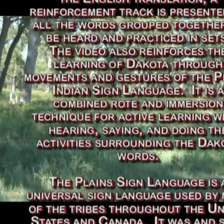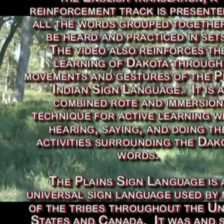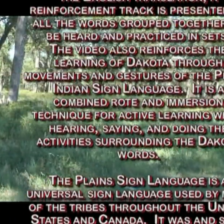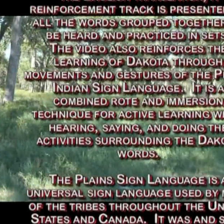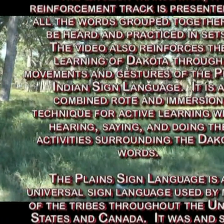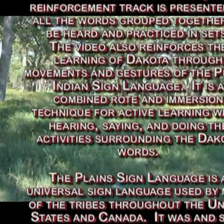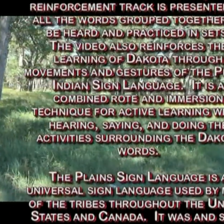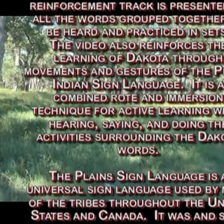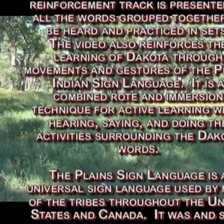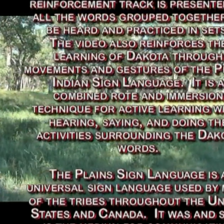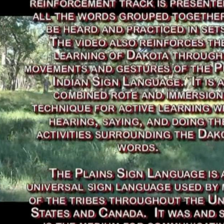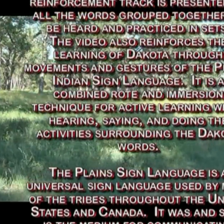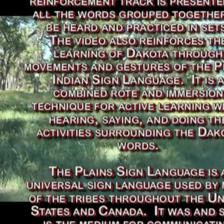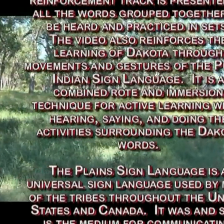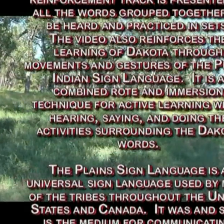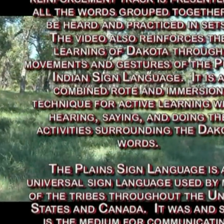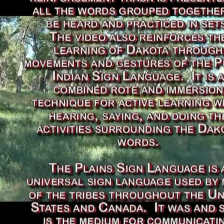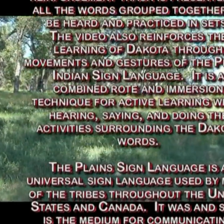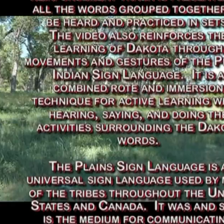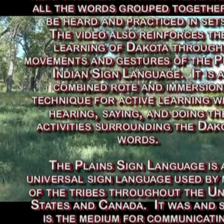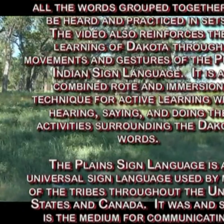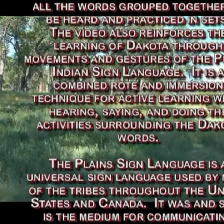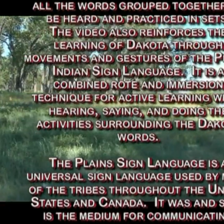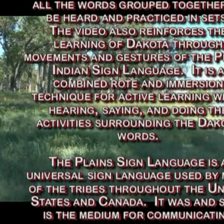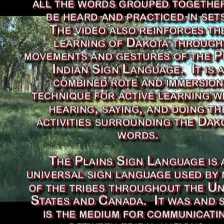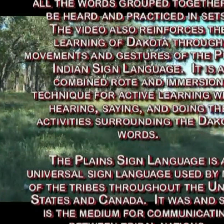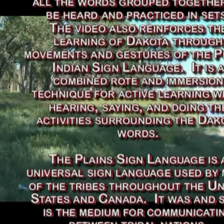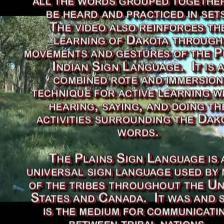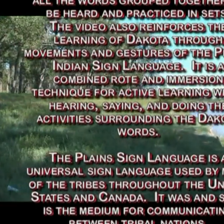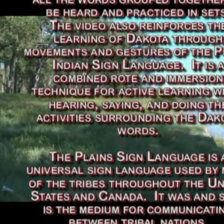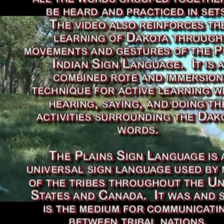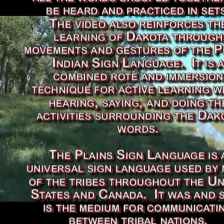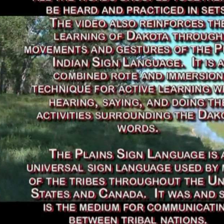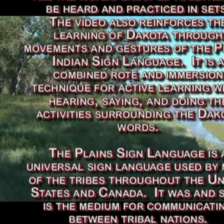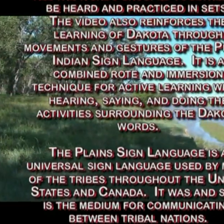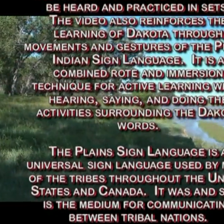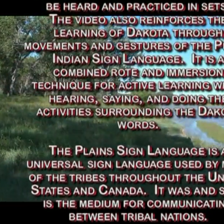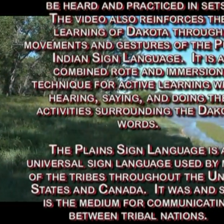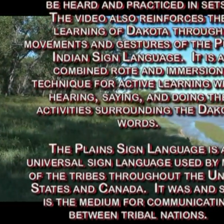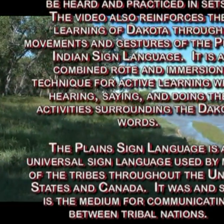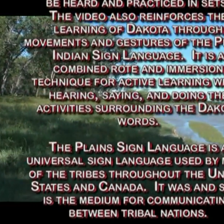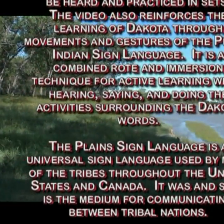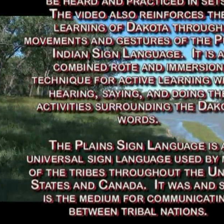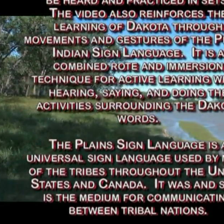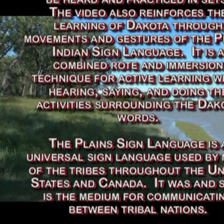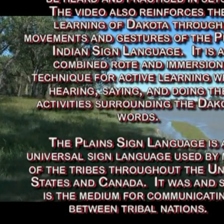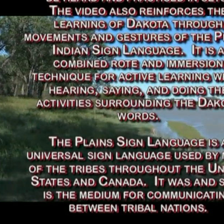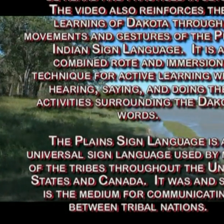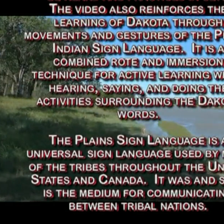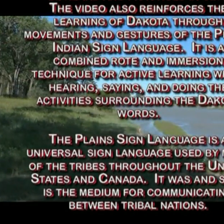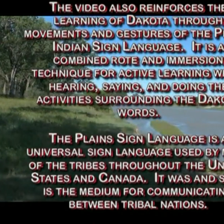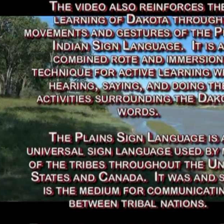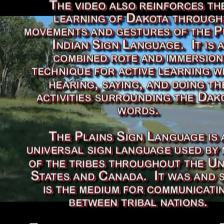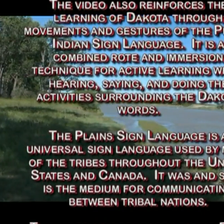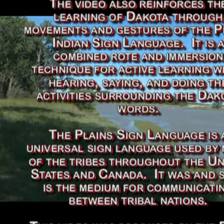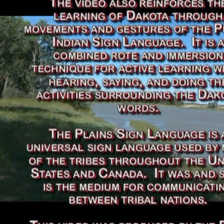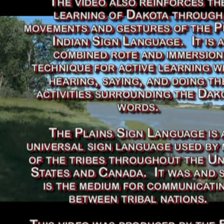hearing, saying, and doing the activities surrounding the Dakota words. The Plains Sign Language is